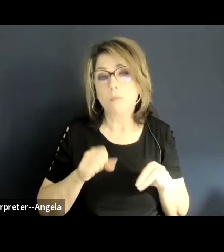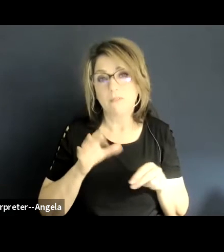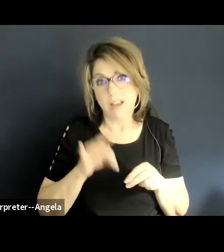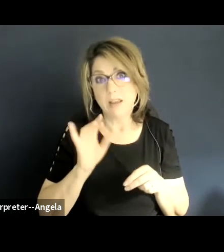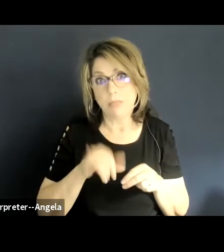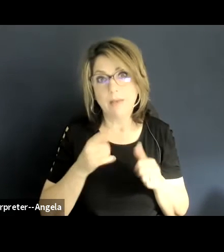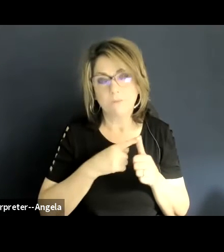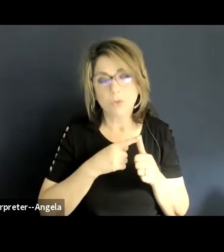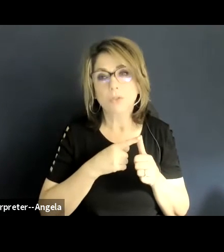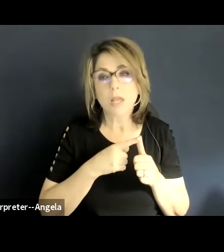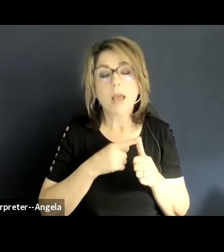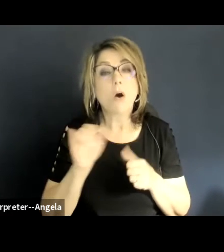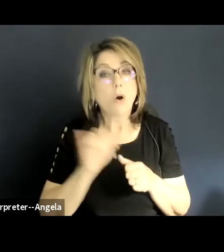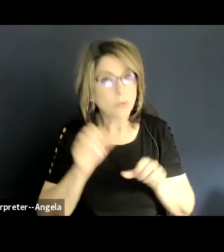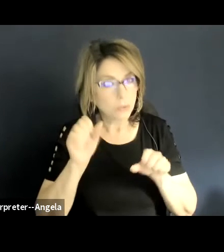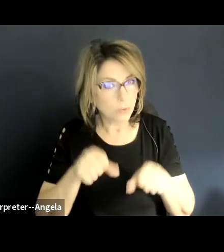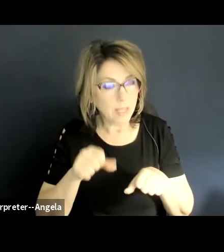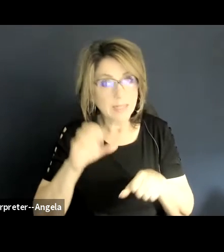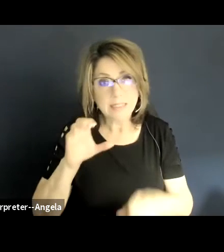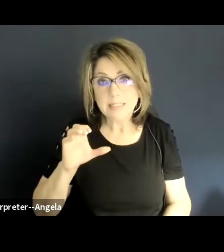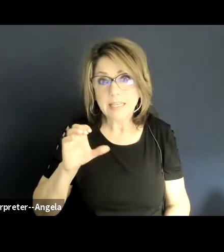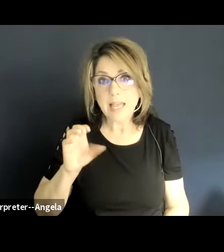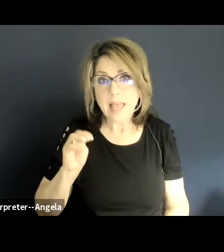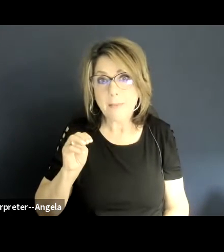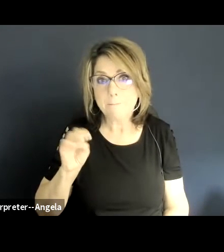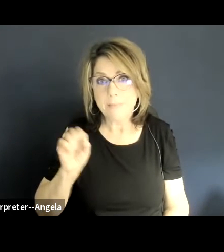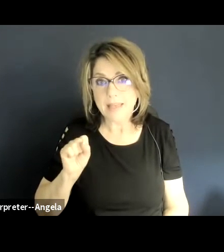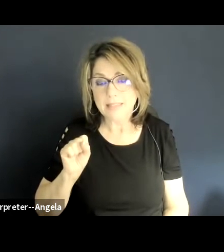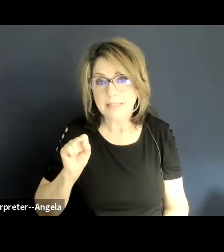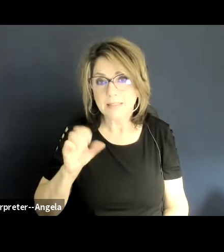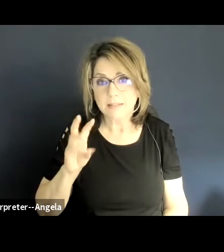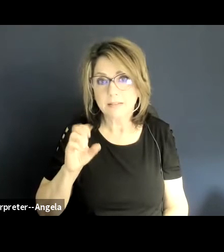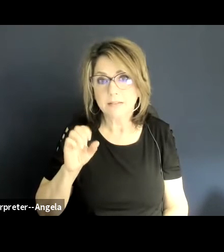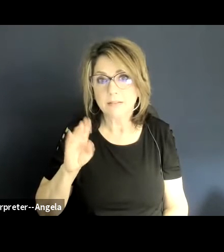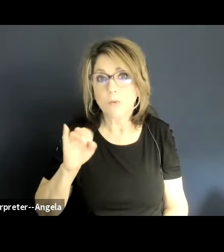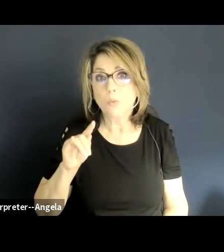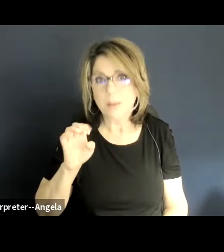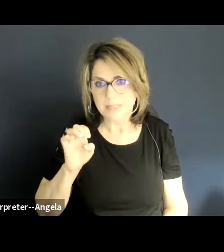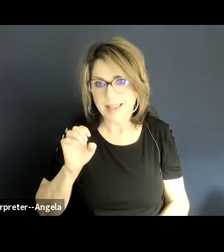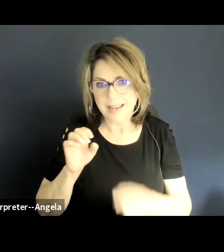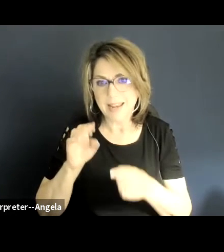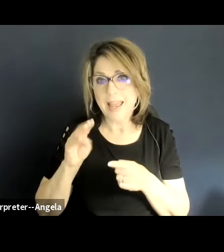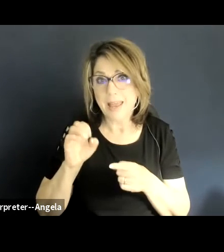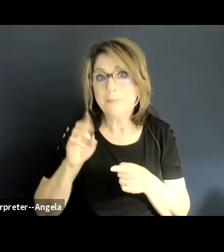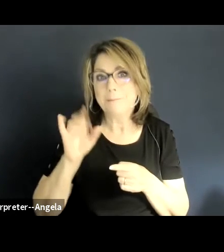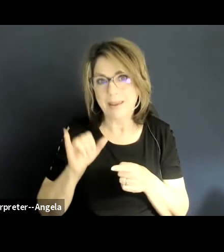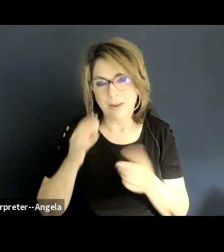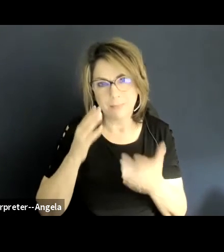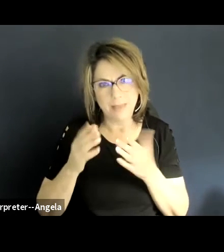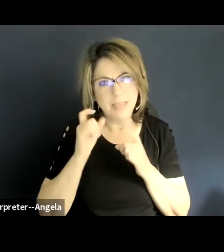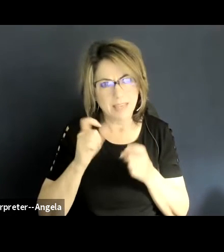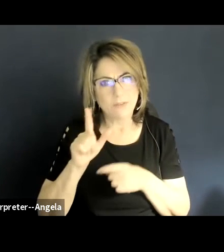But you, as I mentioned, you can also go to CMS's website, and Mary can probably get you the link to